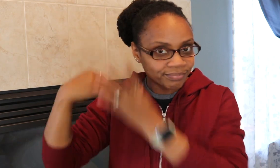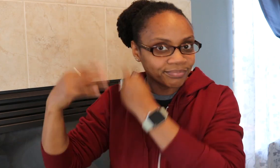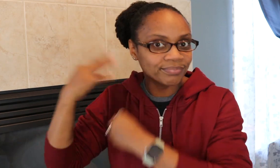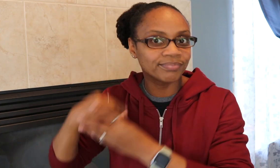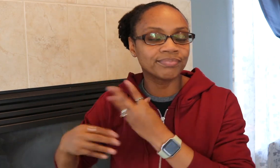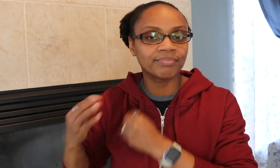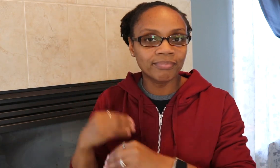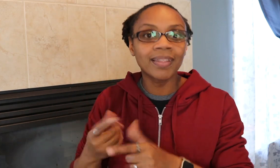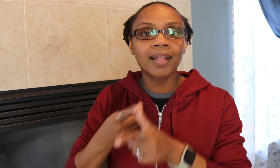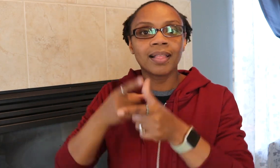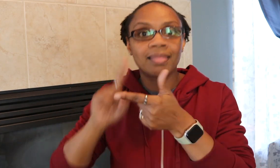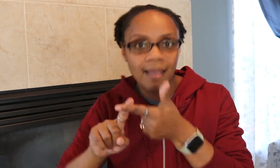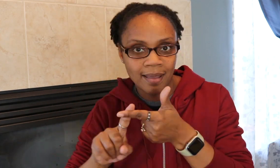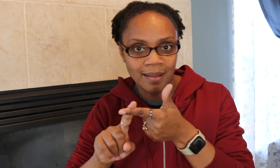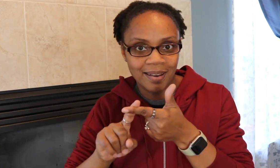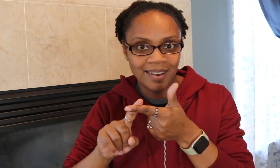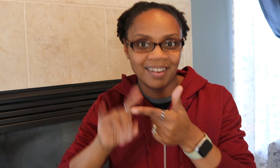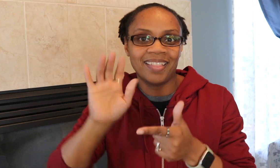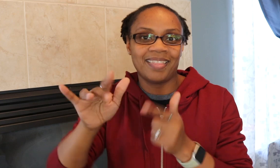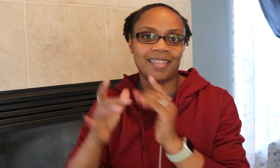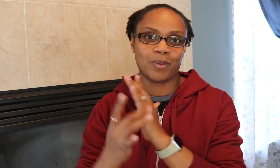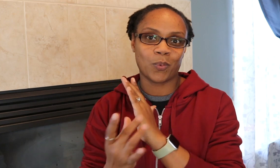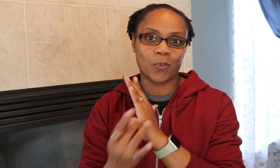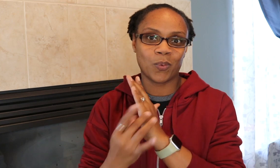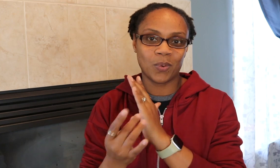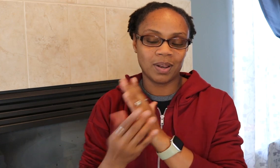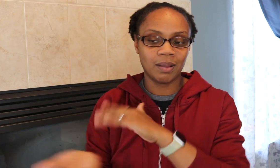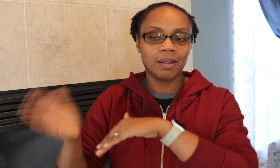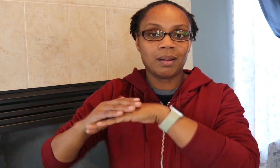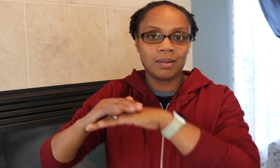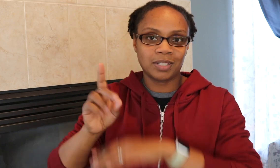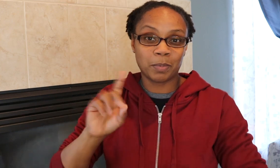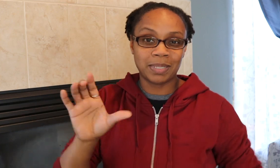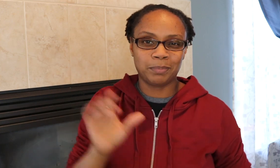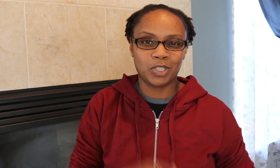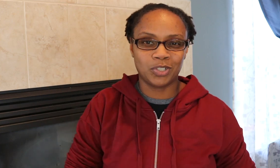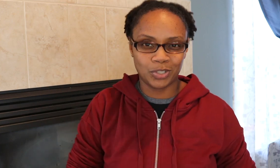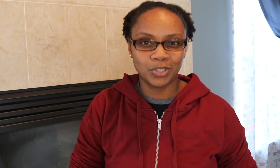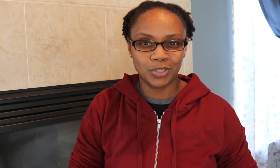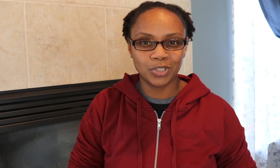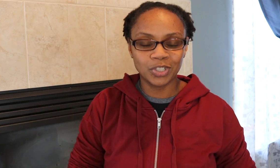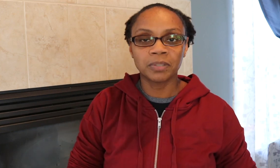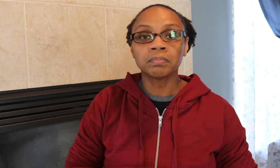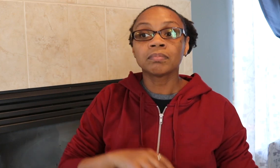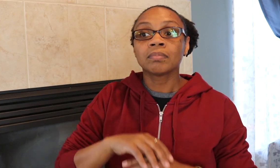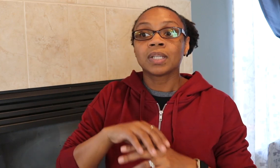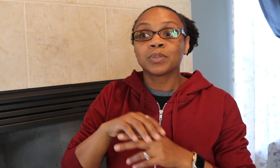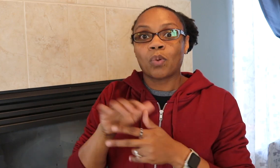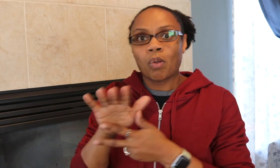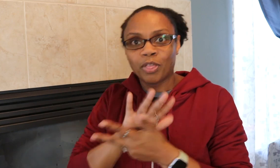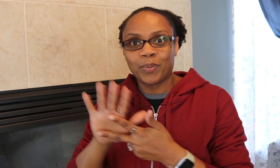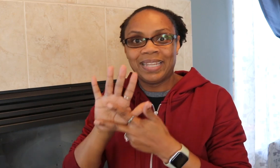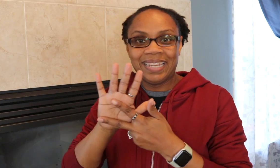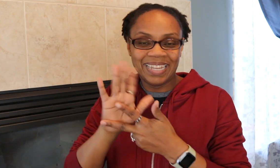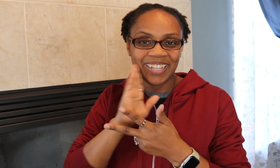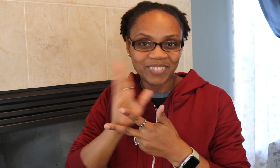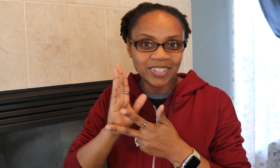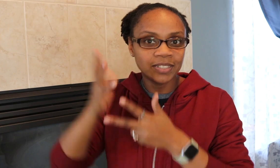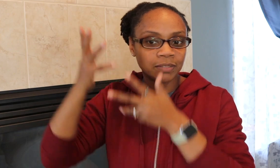day. And once I've done that and put on my deep conditioner, then I use the Ayurvedic oil as a